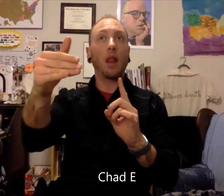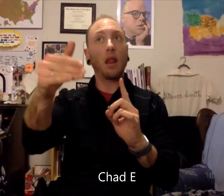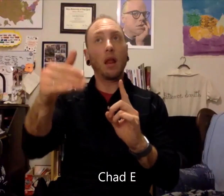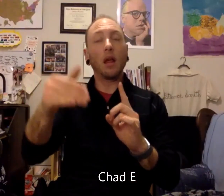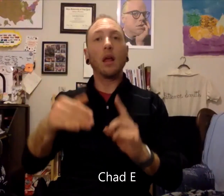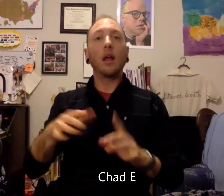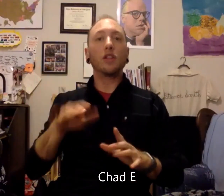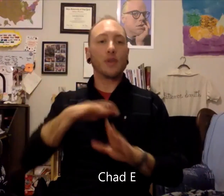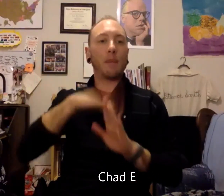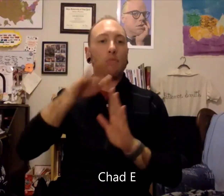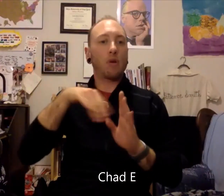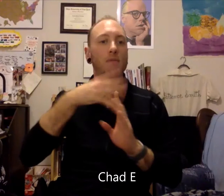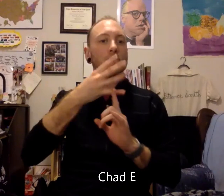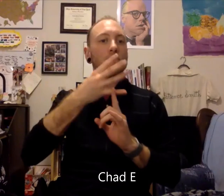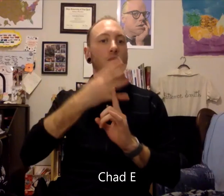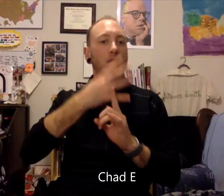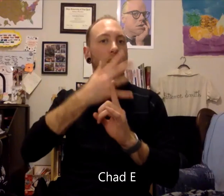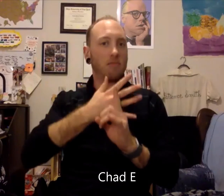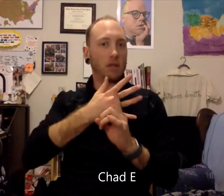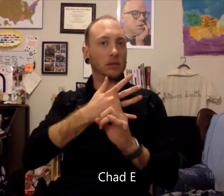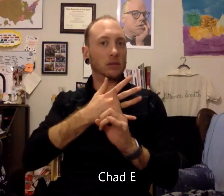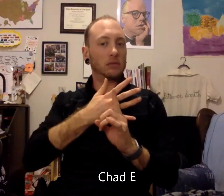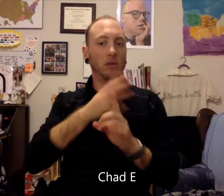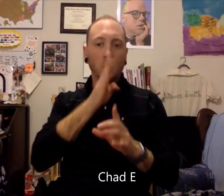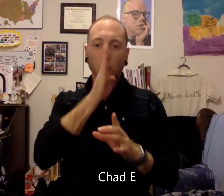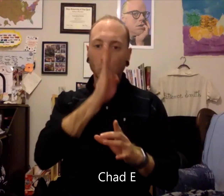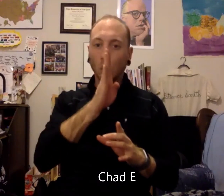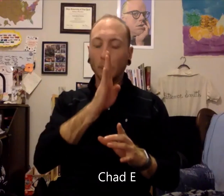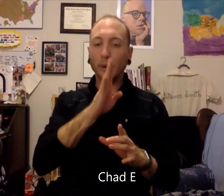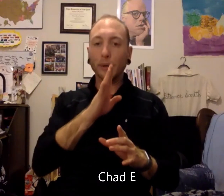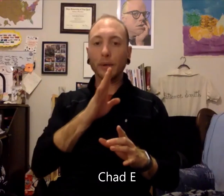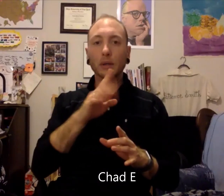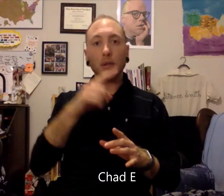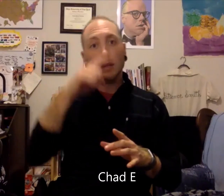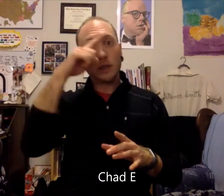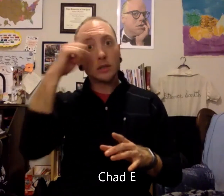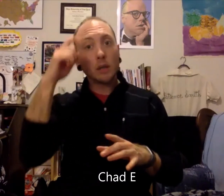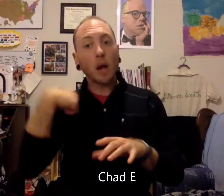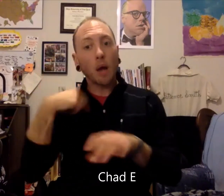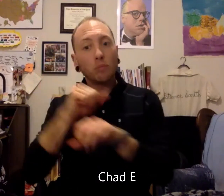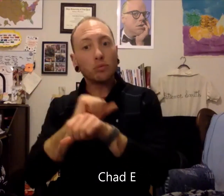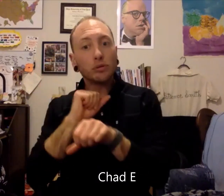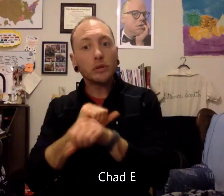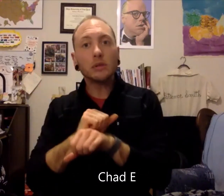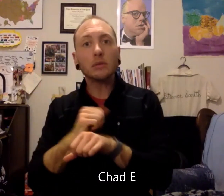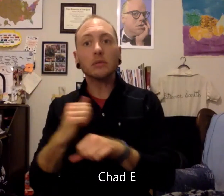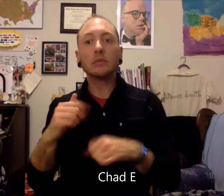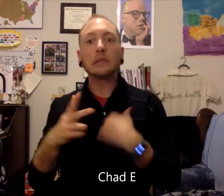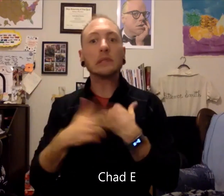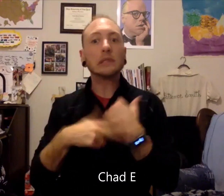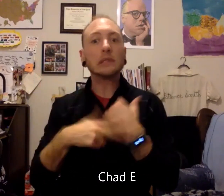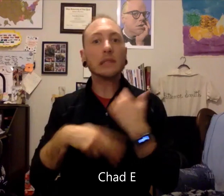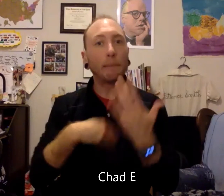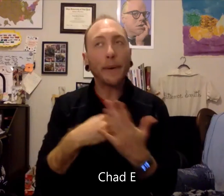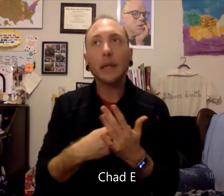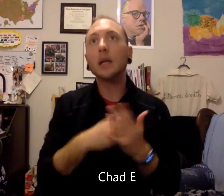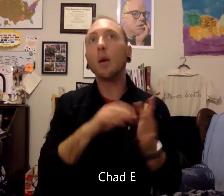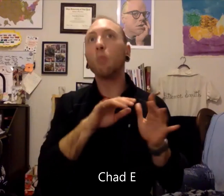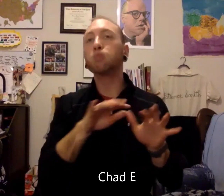good, working during the summer, getting a bunch of money saved up, just the whole, look better, feel better, having a better